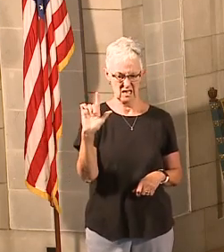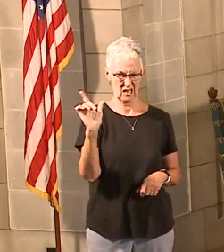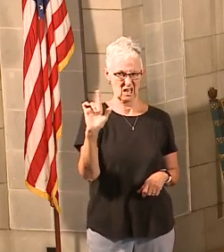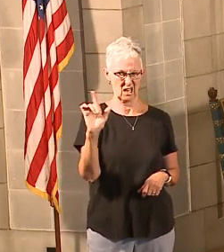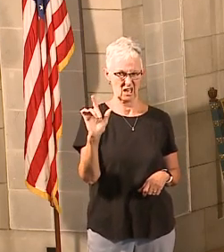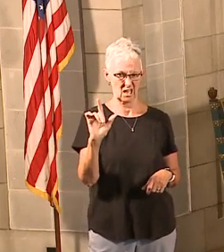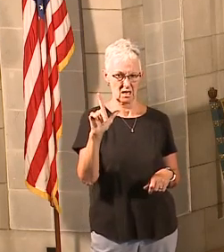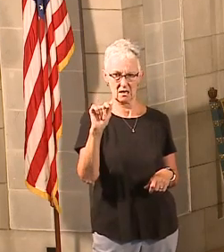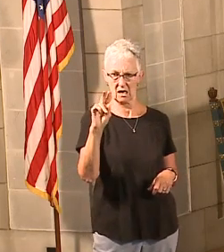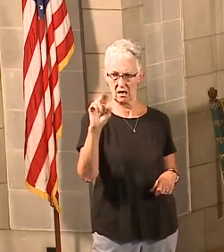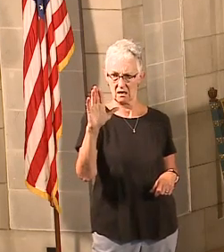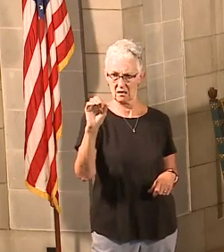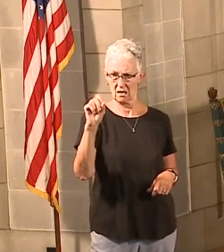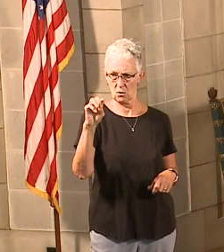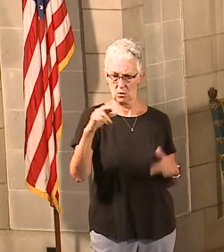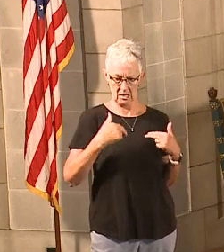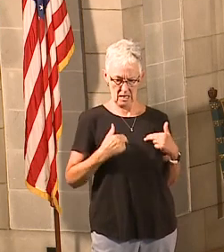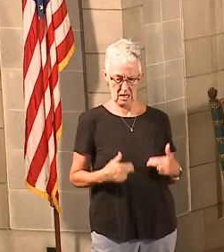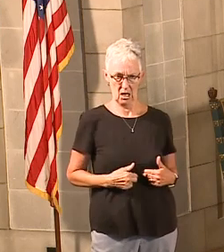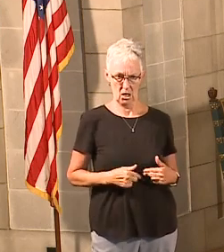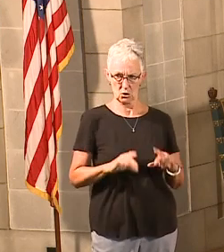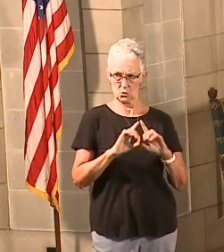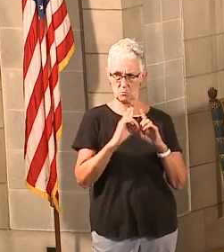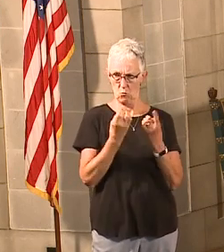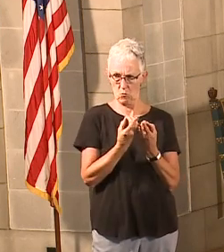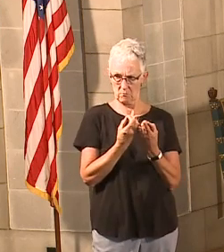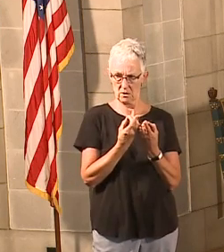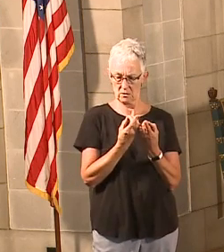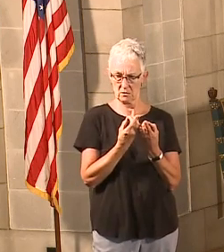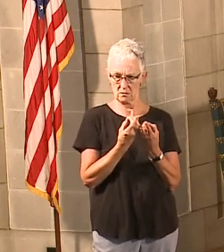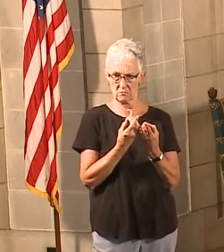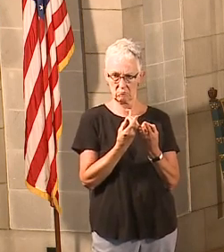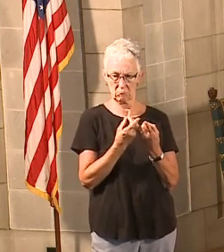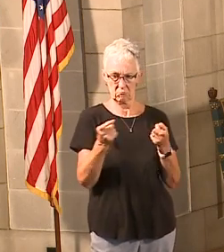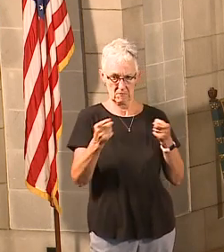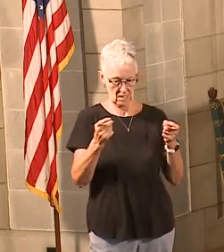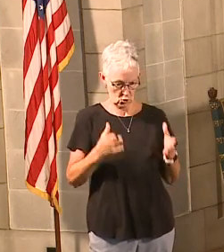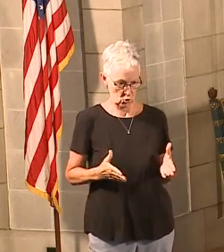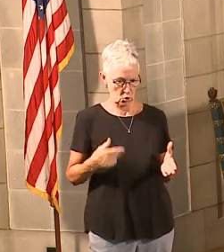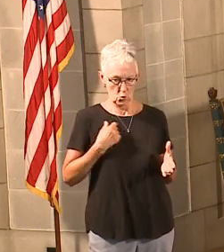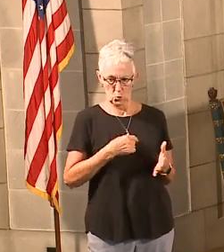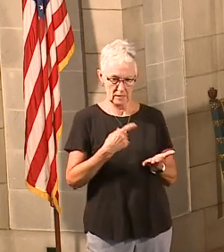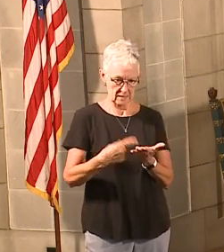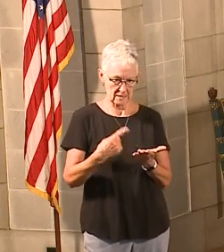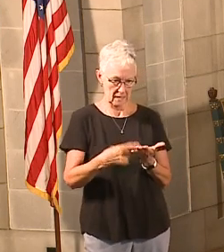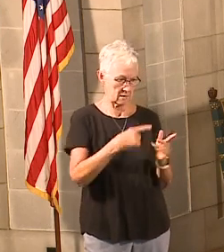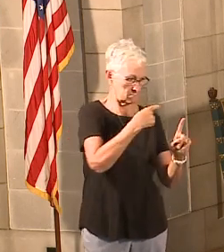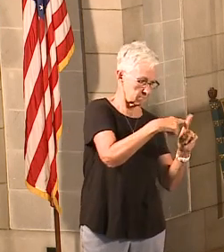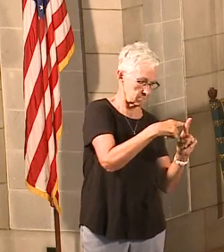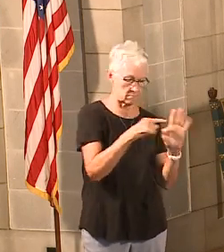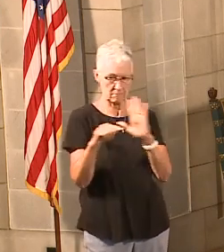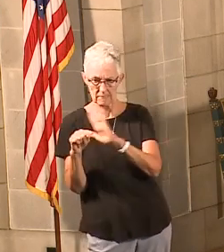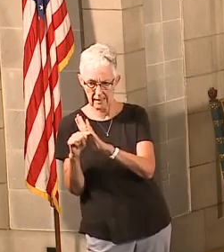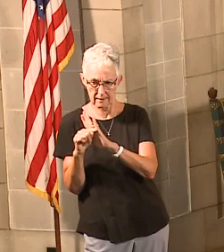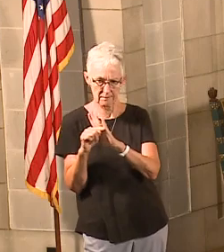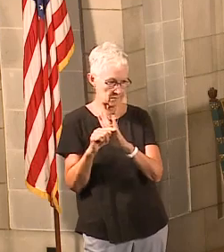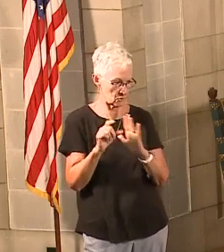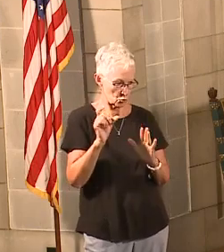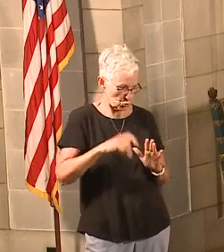Public Health Department. And we had a conversation about the pros and cons of doing a mask mandate.